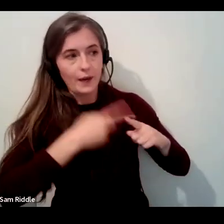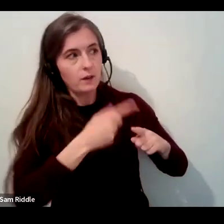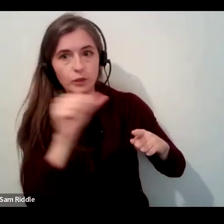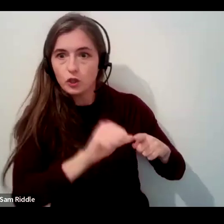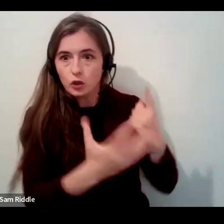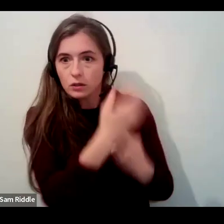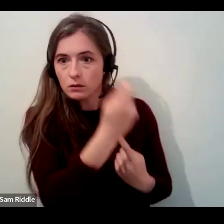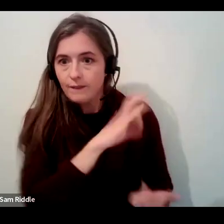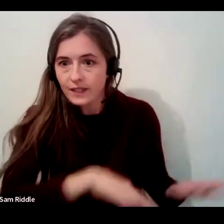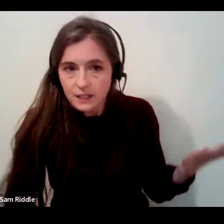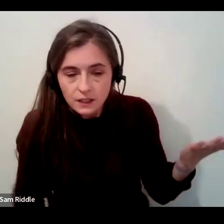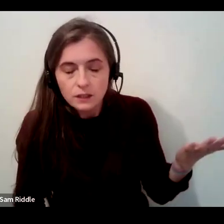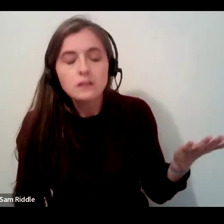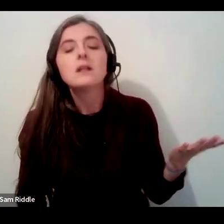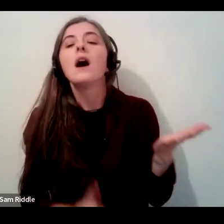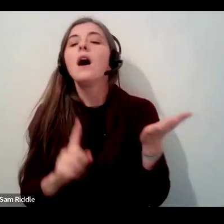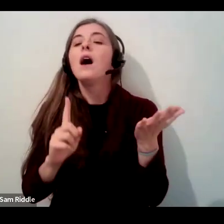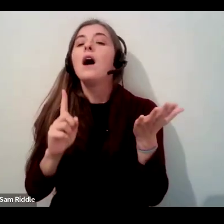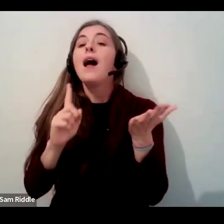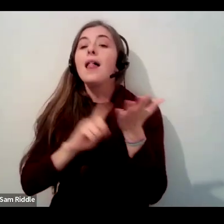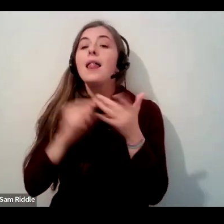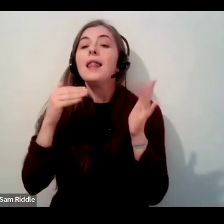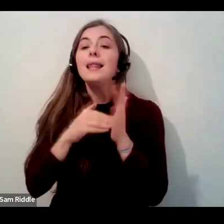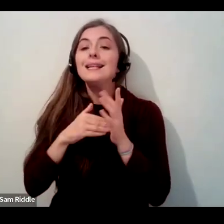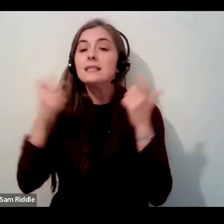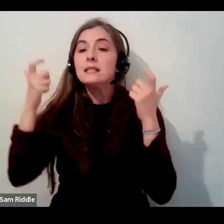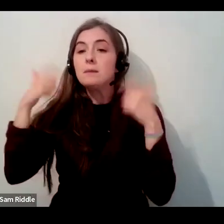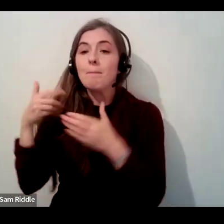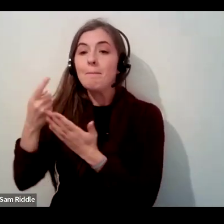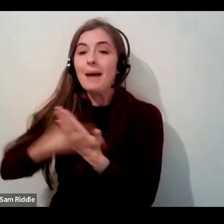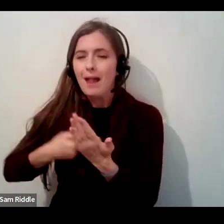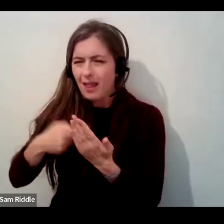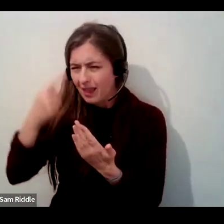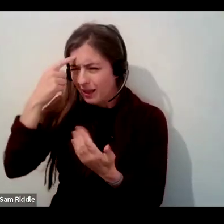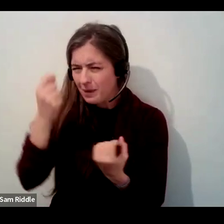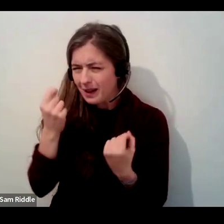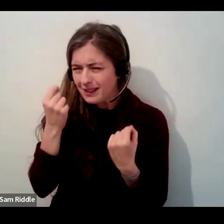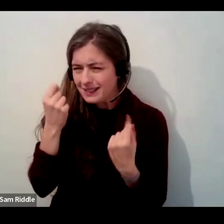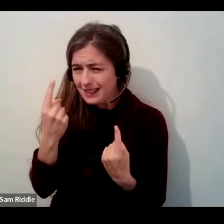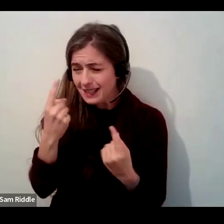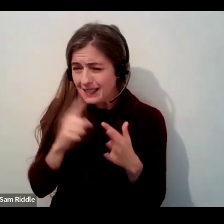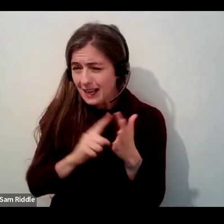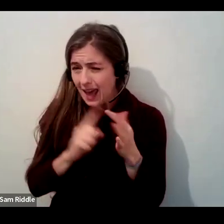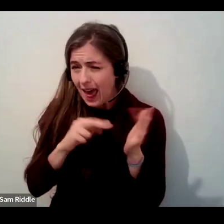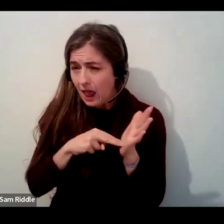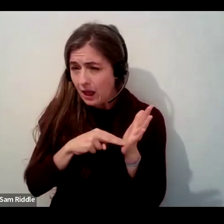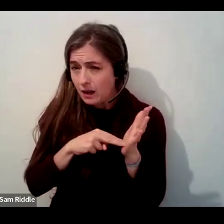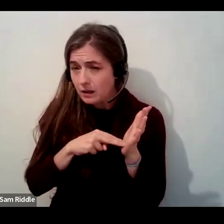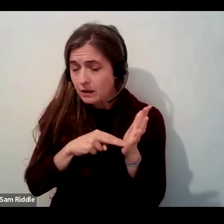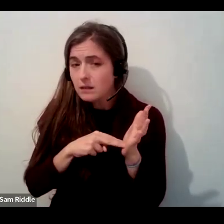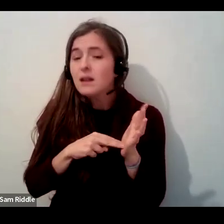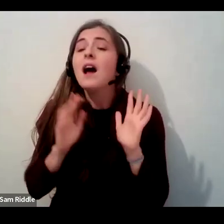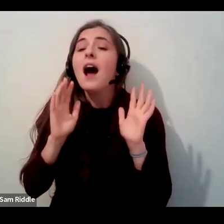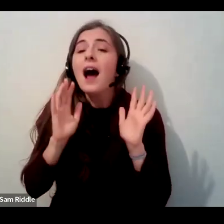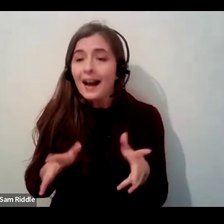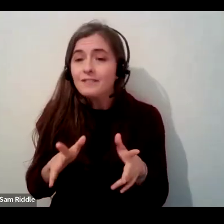me. Liz's bill. I think my understanding, Ellen, is that a bill has to be